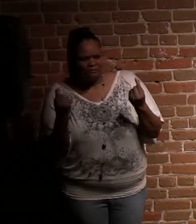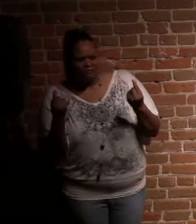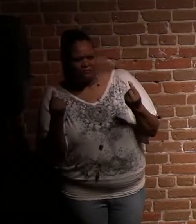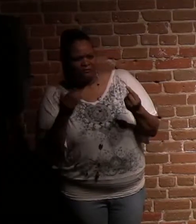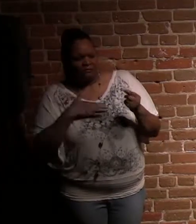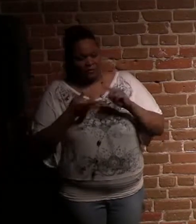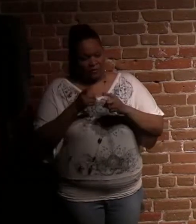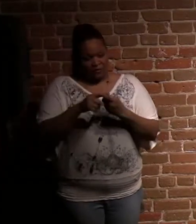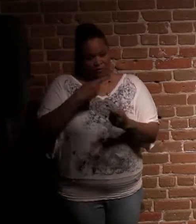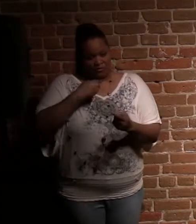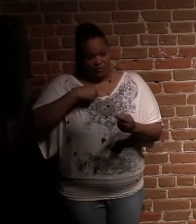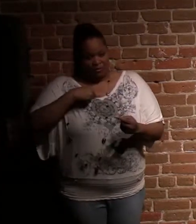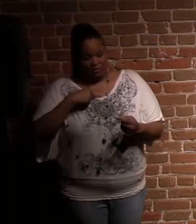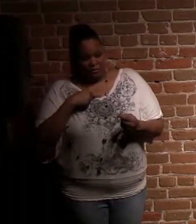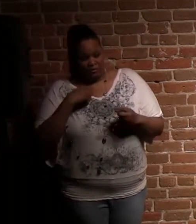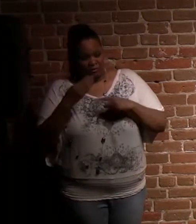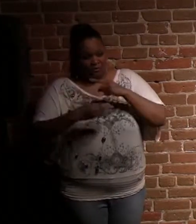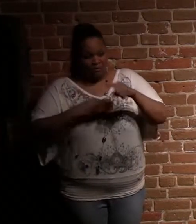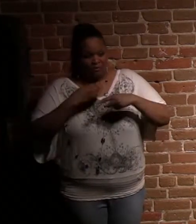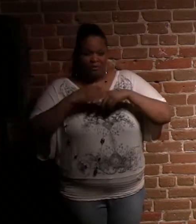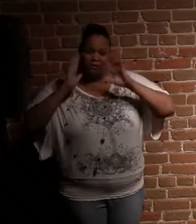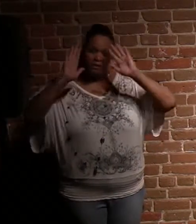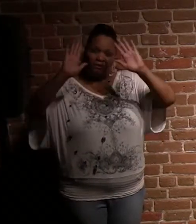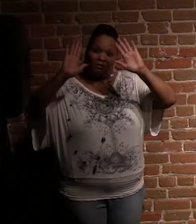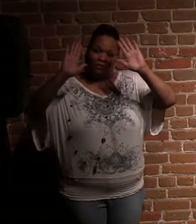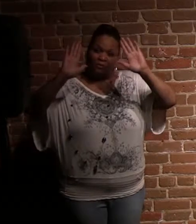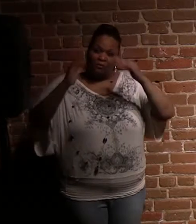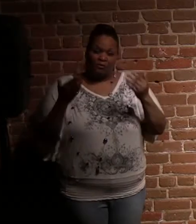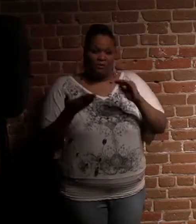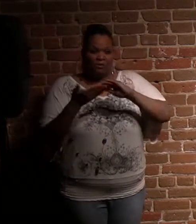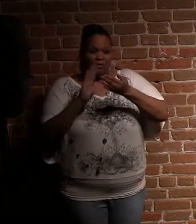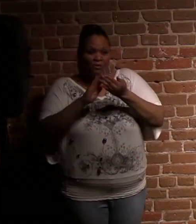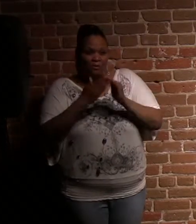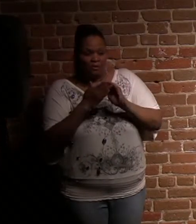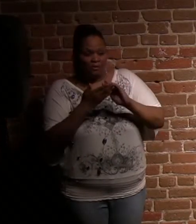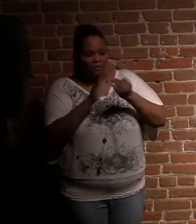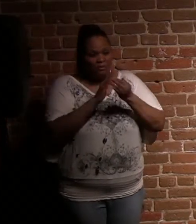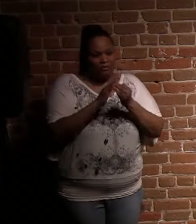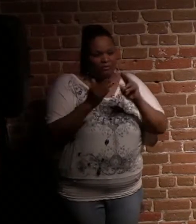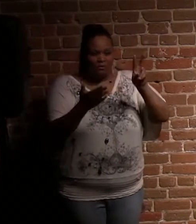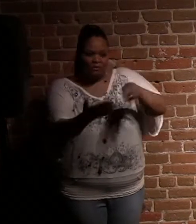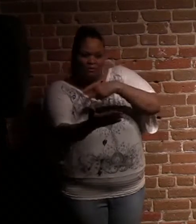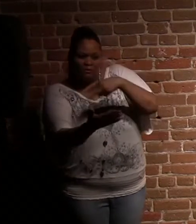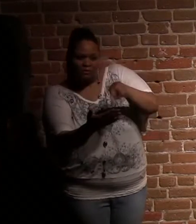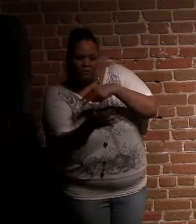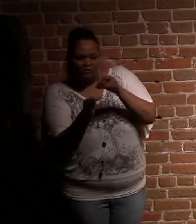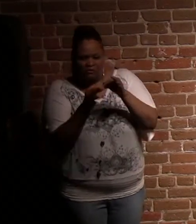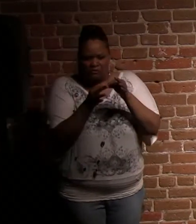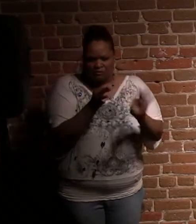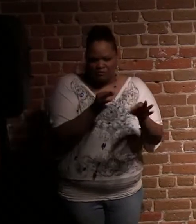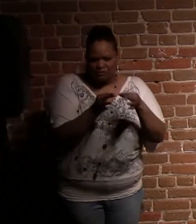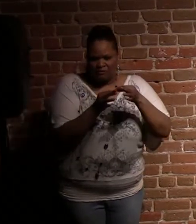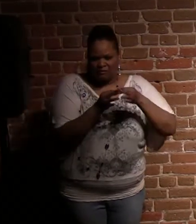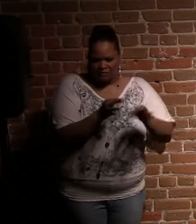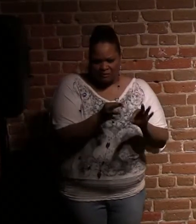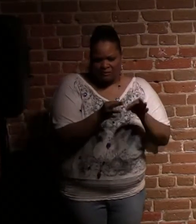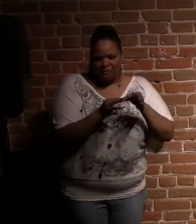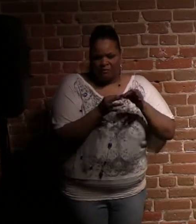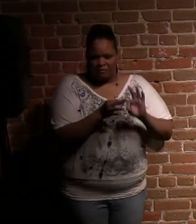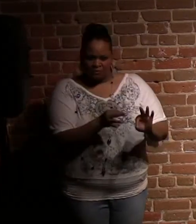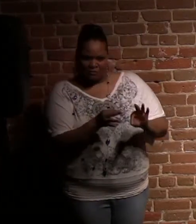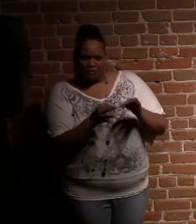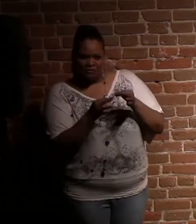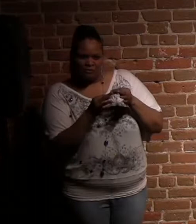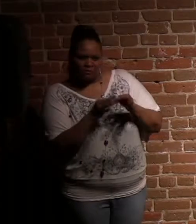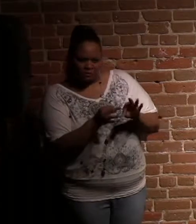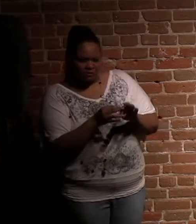friend of mine told me about this wonderful thing called Communidance. It's a very simple, much like this,